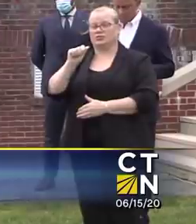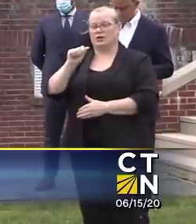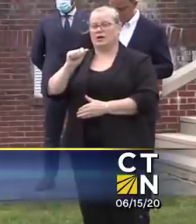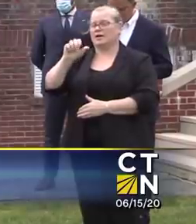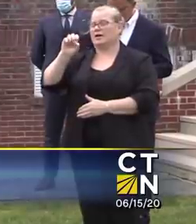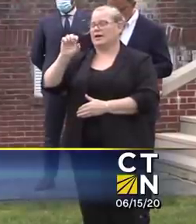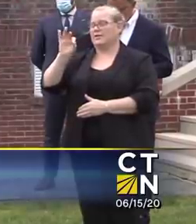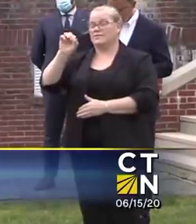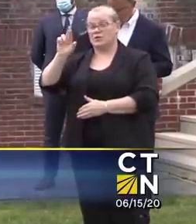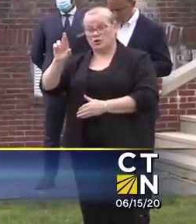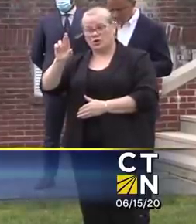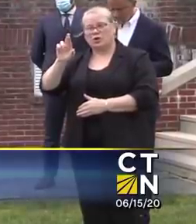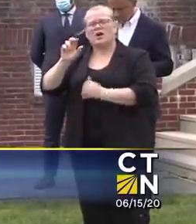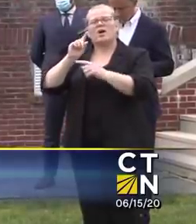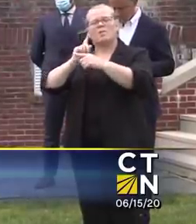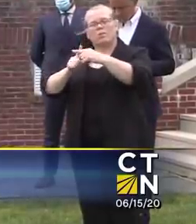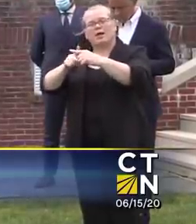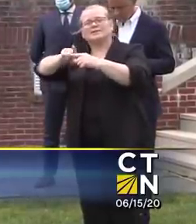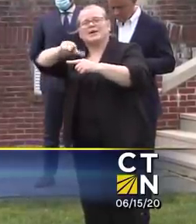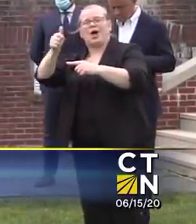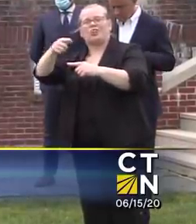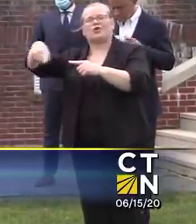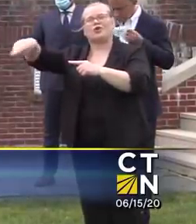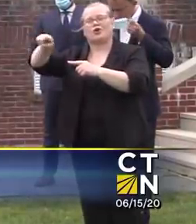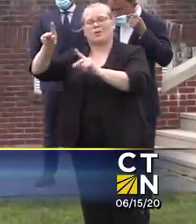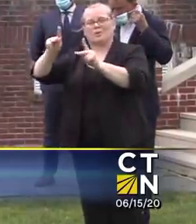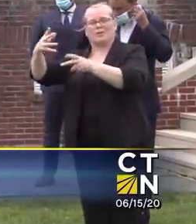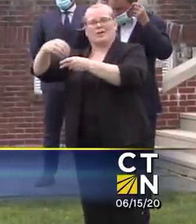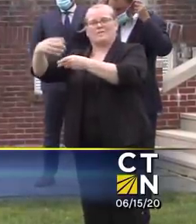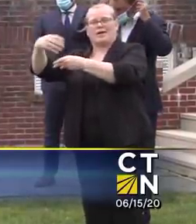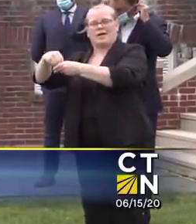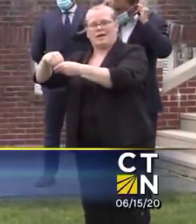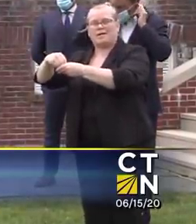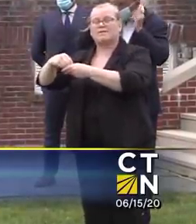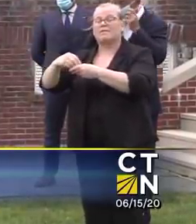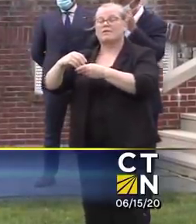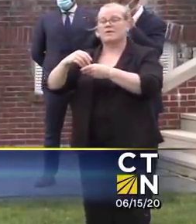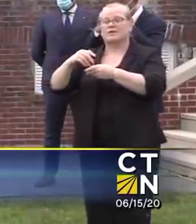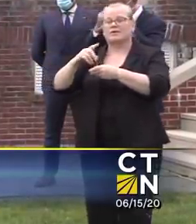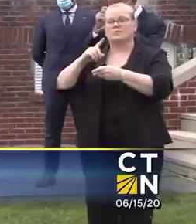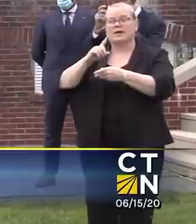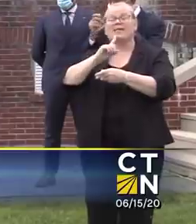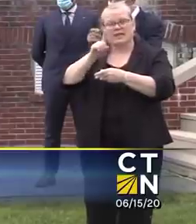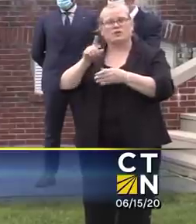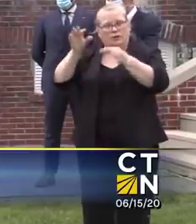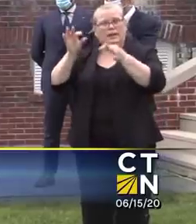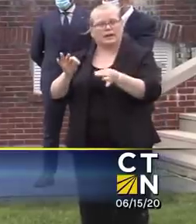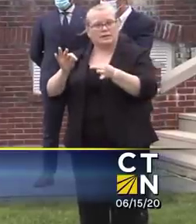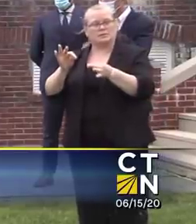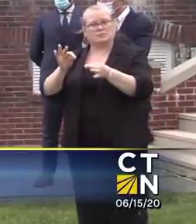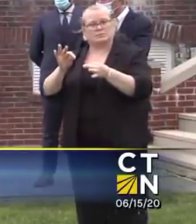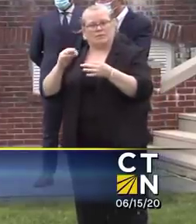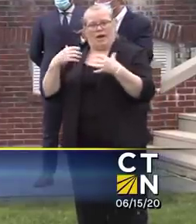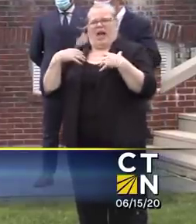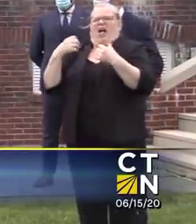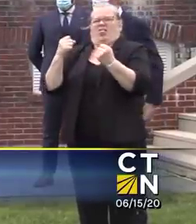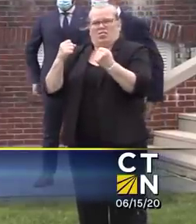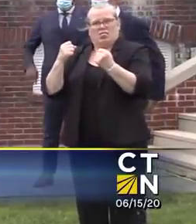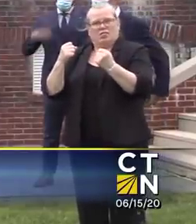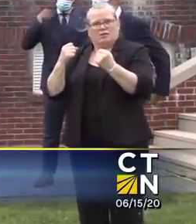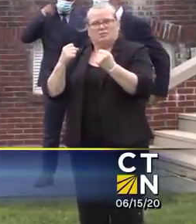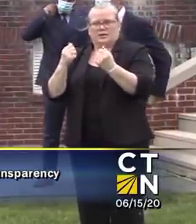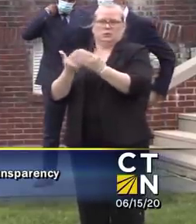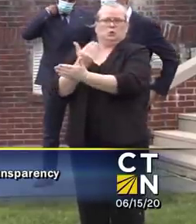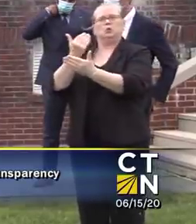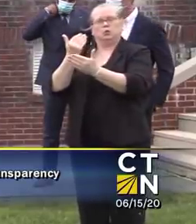declaring health as a new standard when you begin talking about racism.